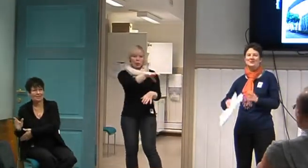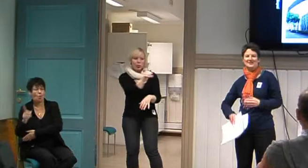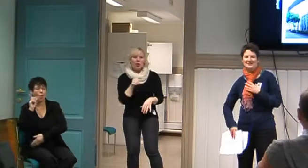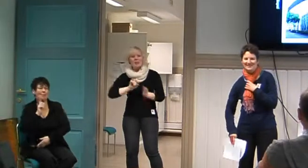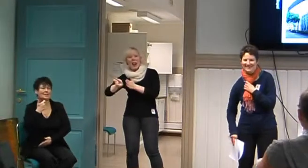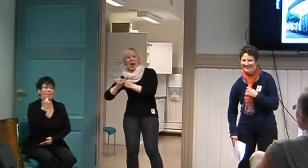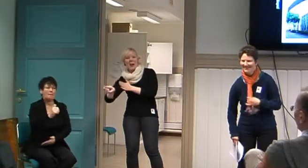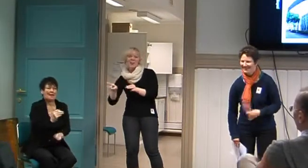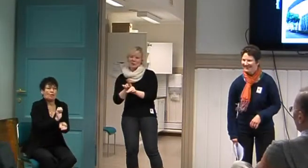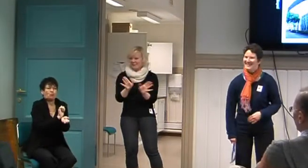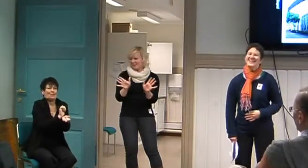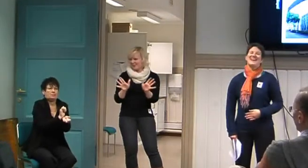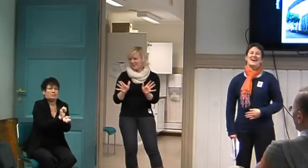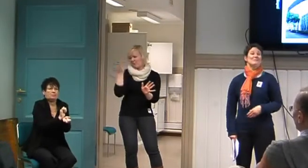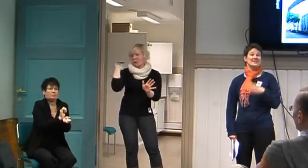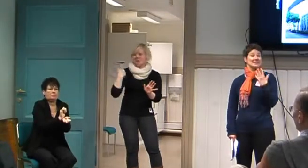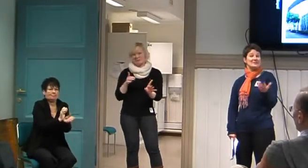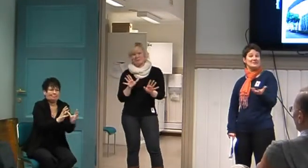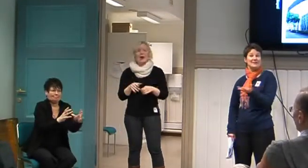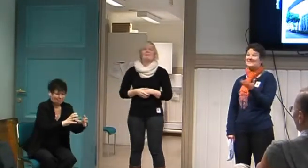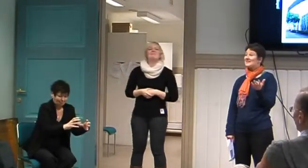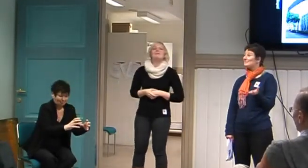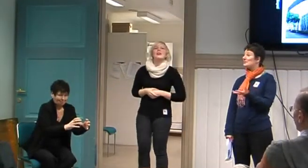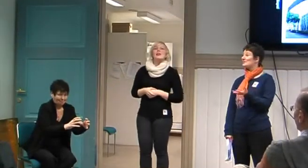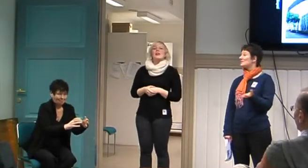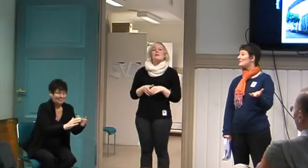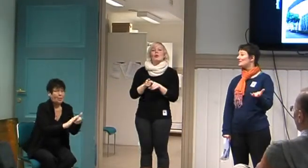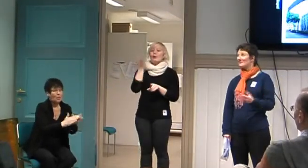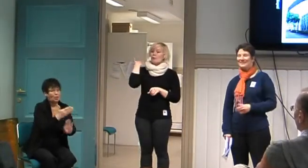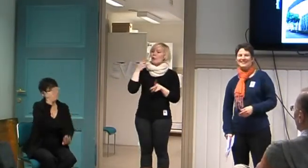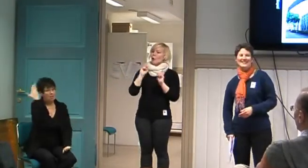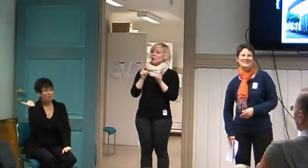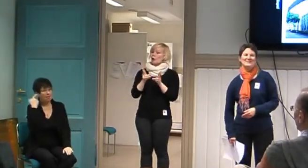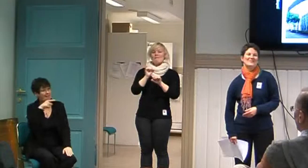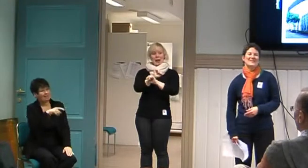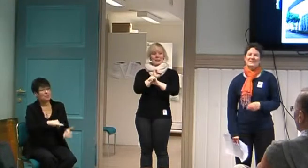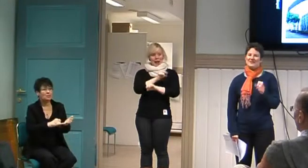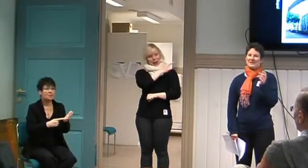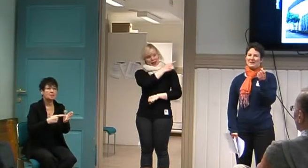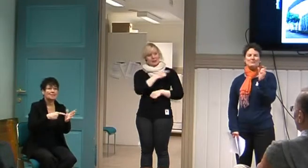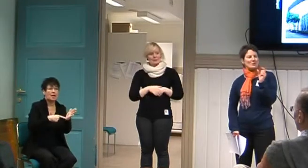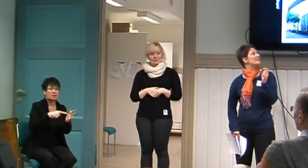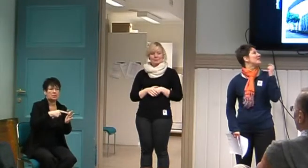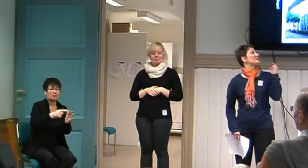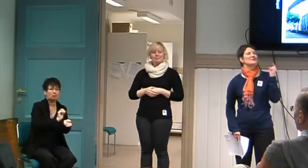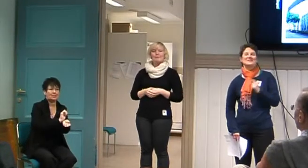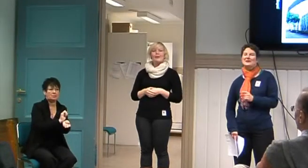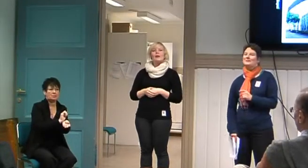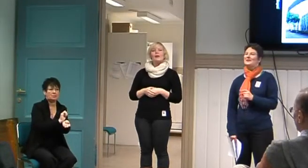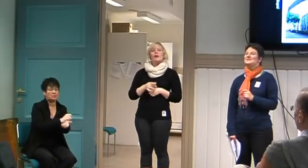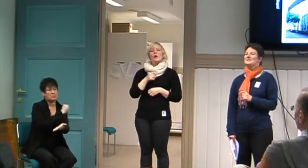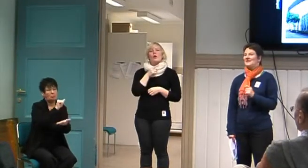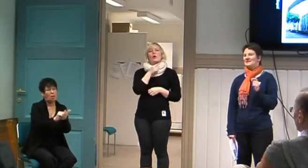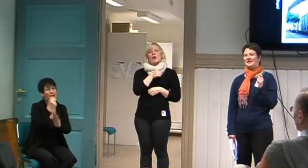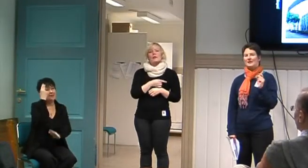large prison, because it used to be the state prison as well. The proper name of the Tower